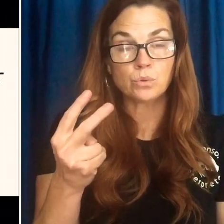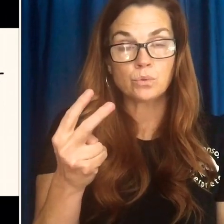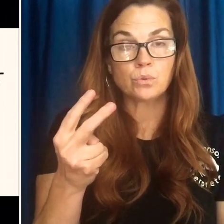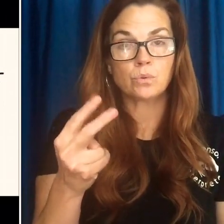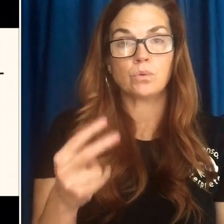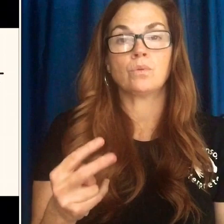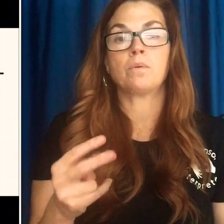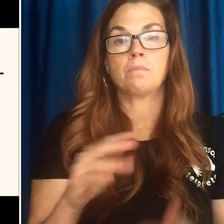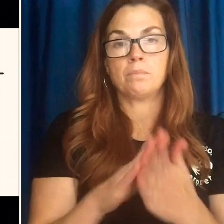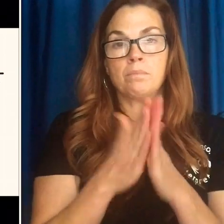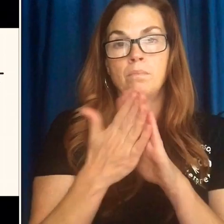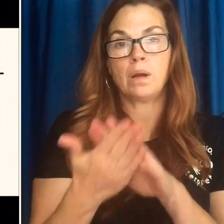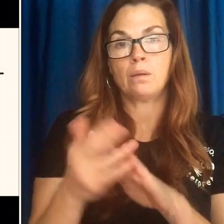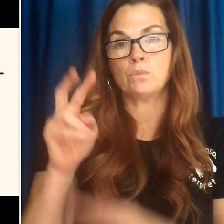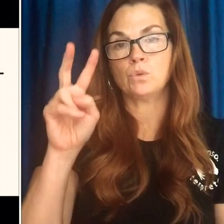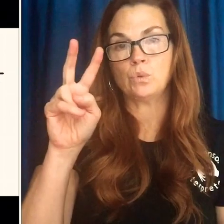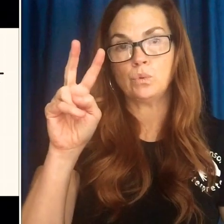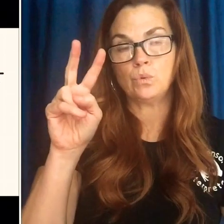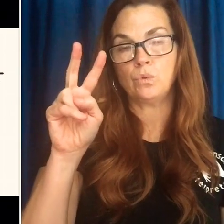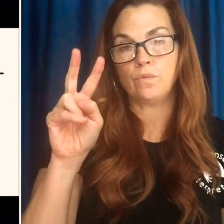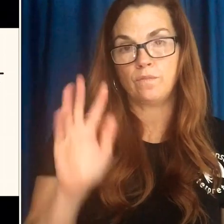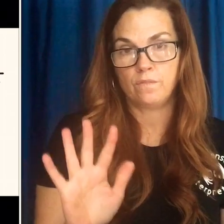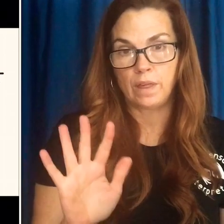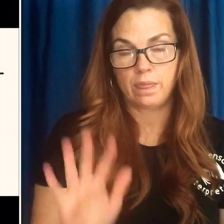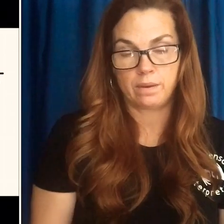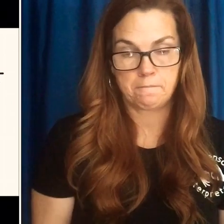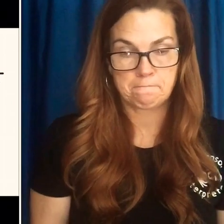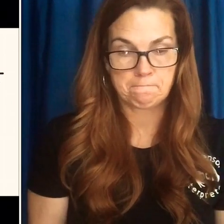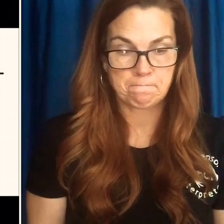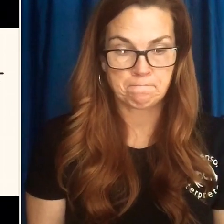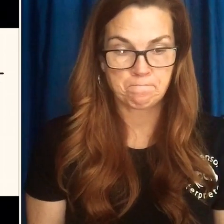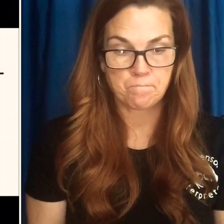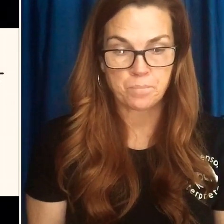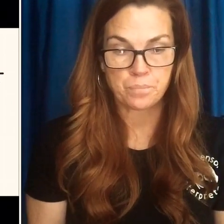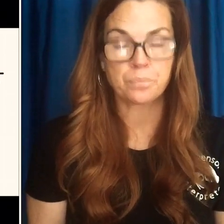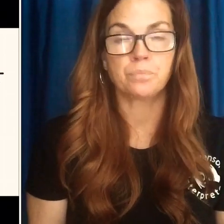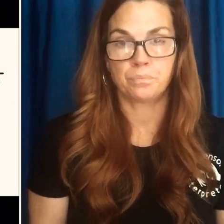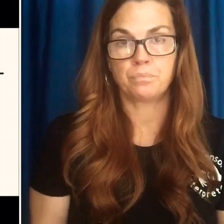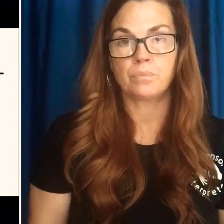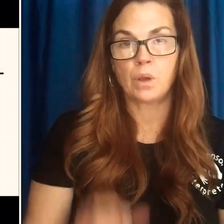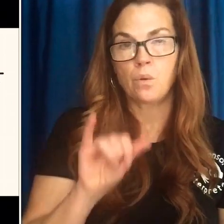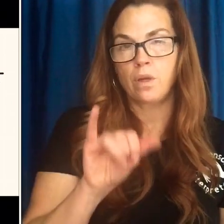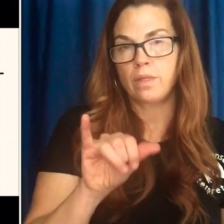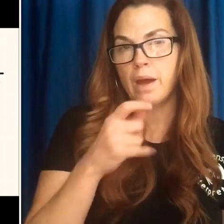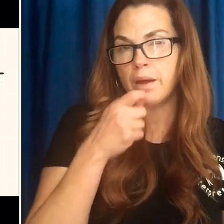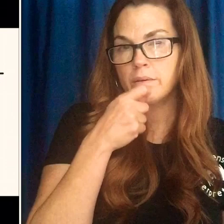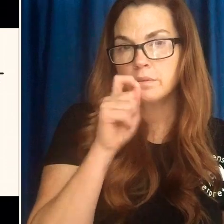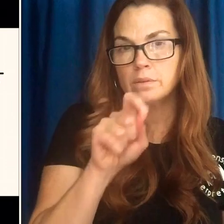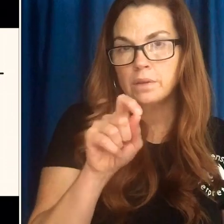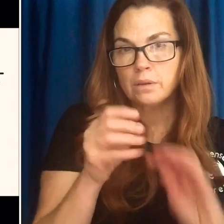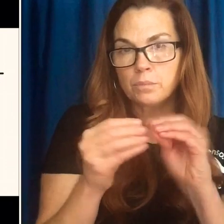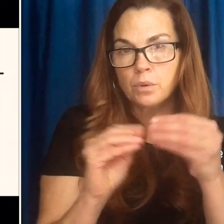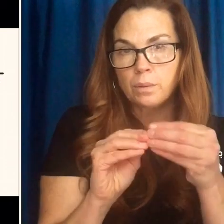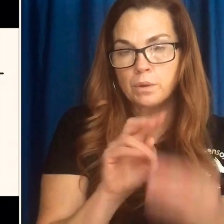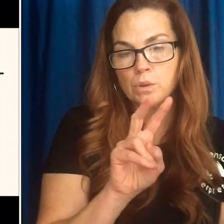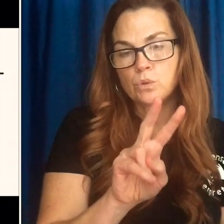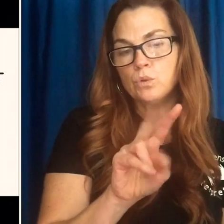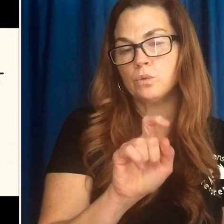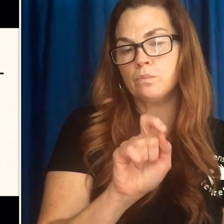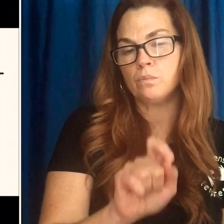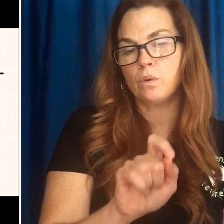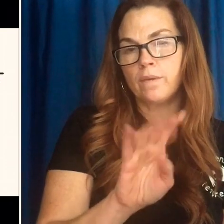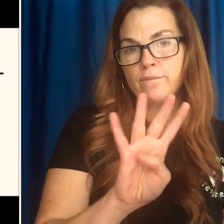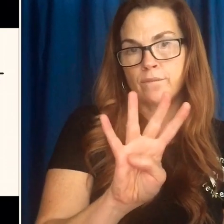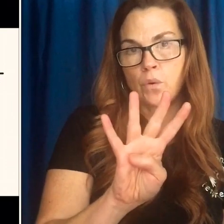2/5. So the decimal 2.4 can be written as the mixed